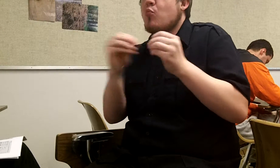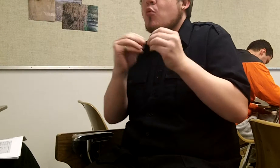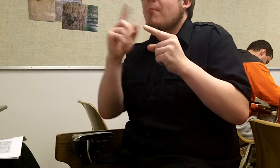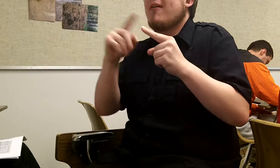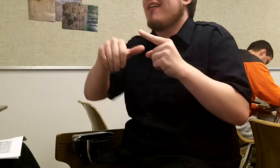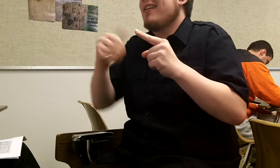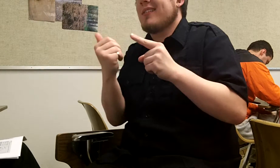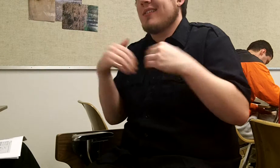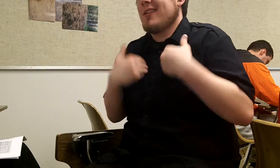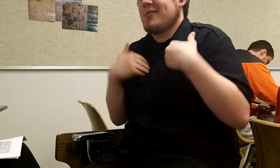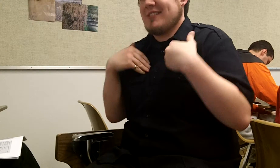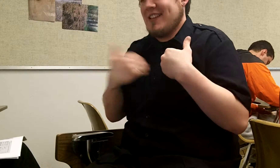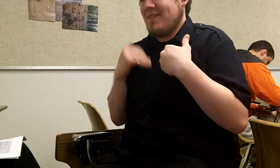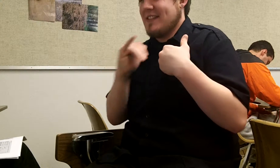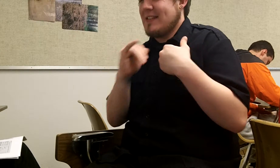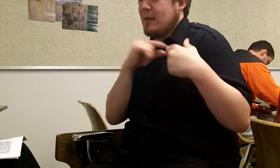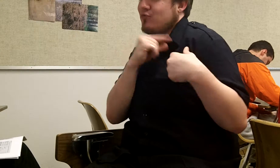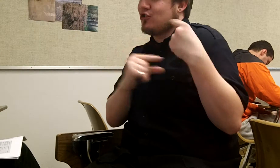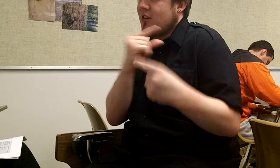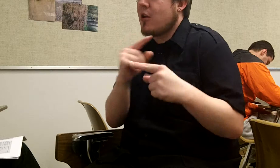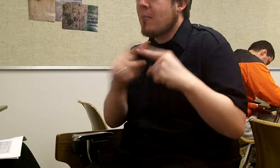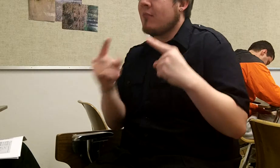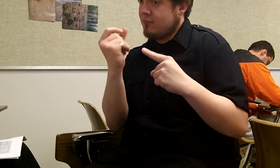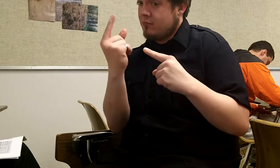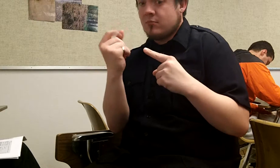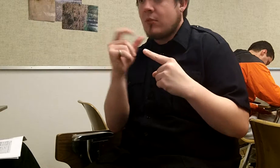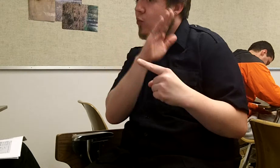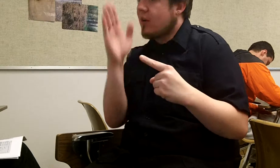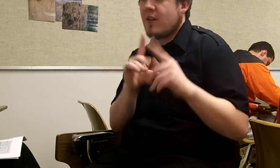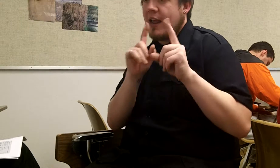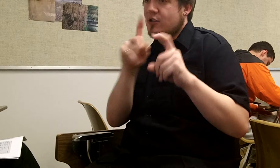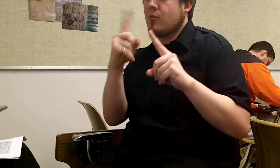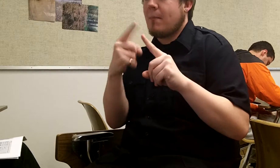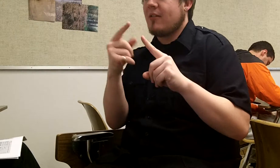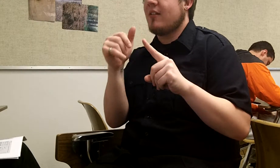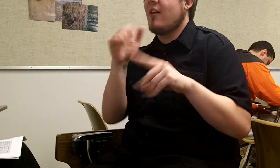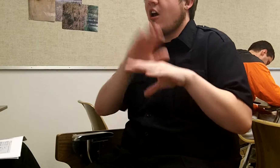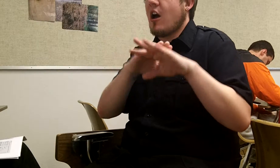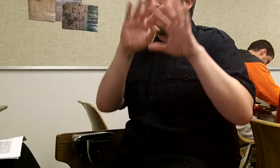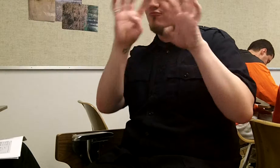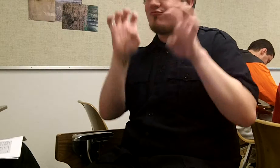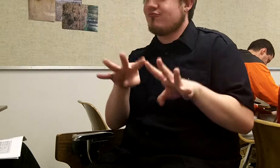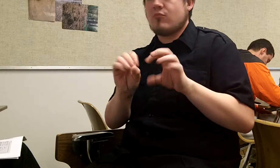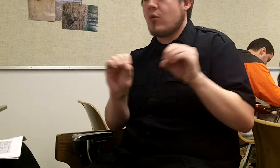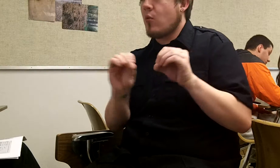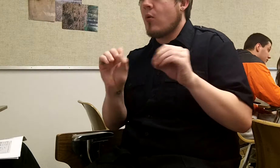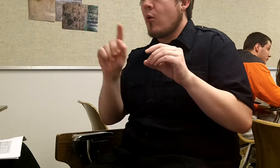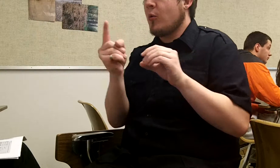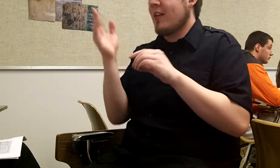not ask you anything on exams and so forth on anything except what's in lecture. But, you know, extra information, it's always